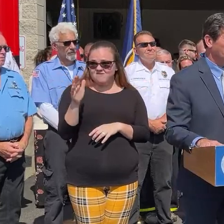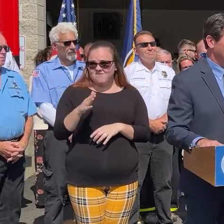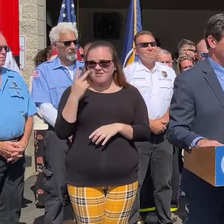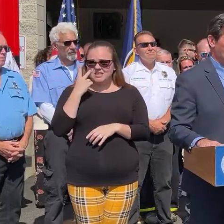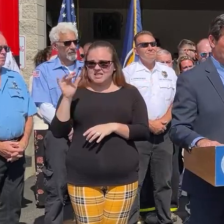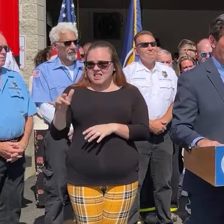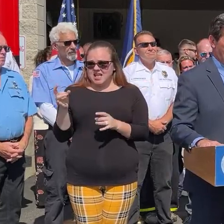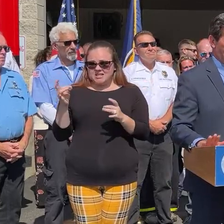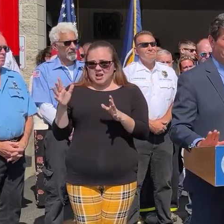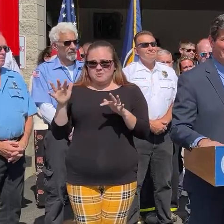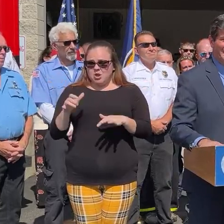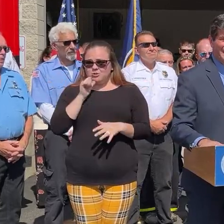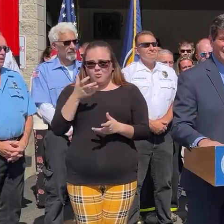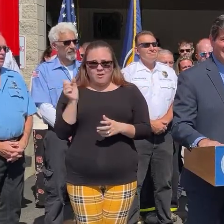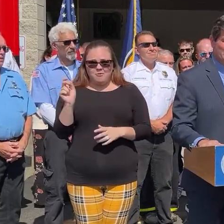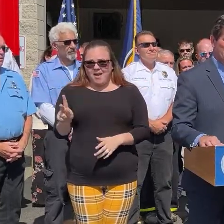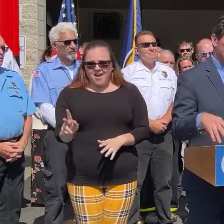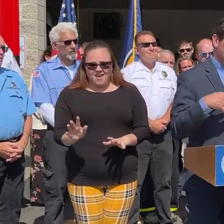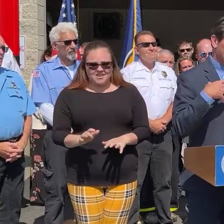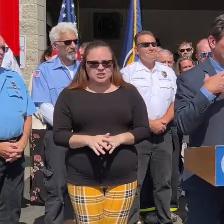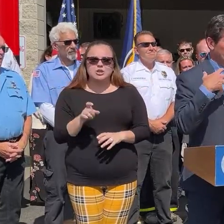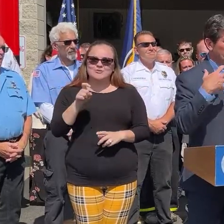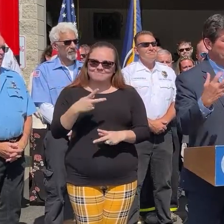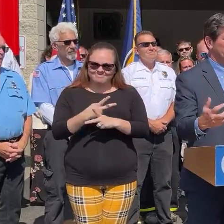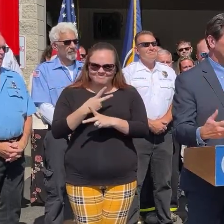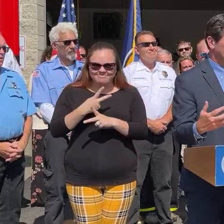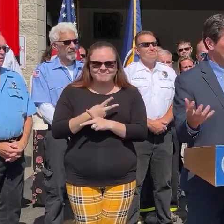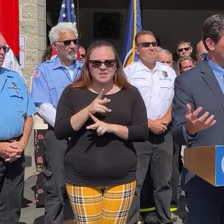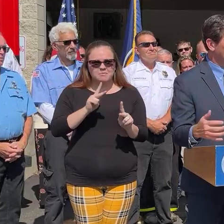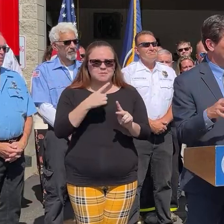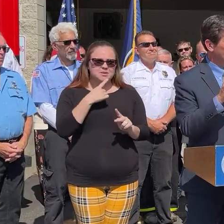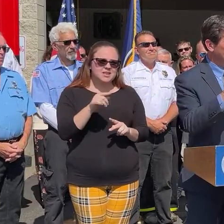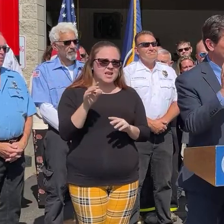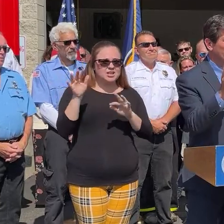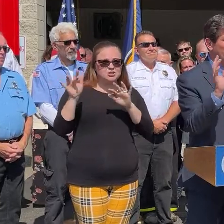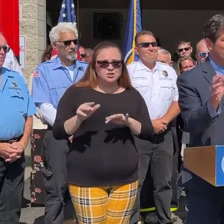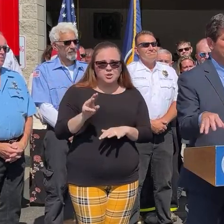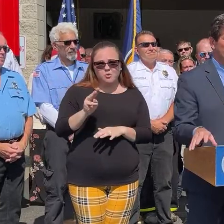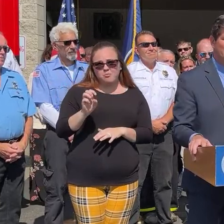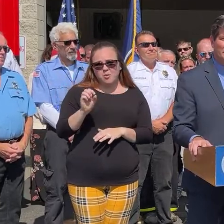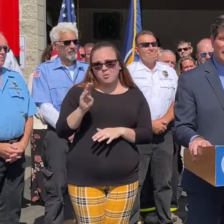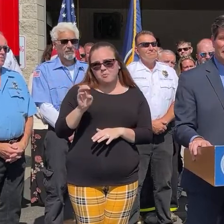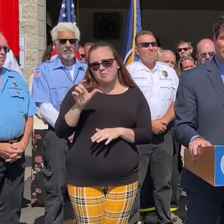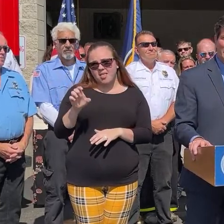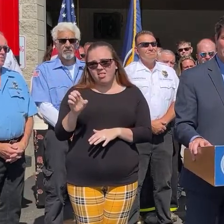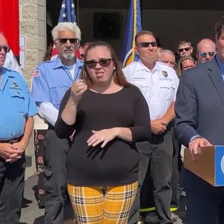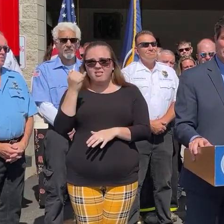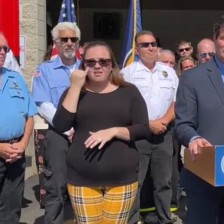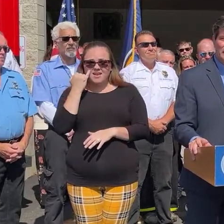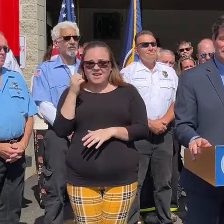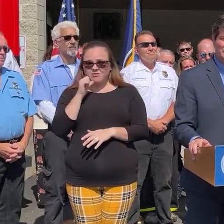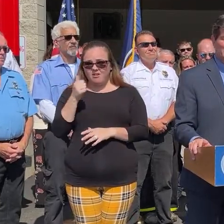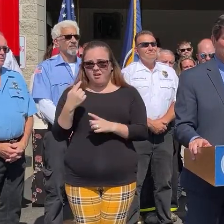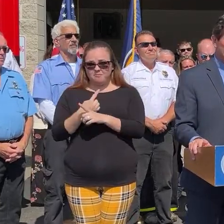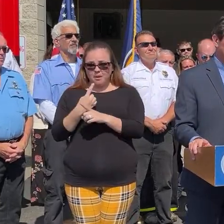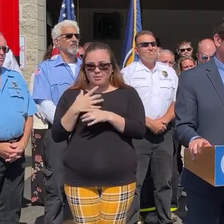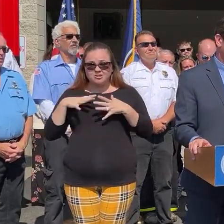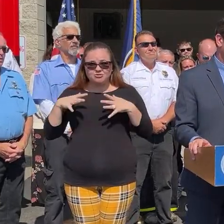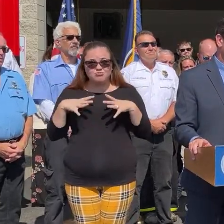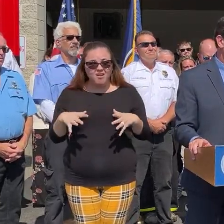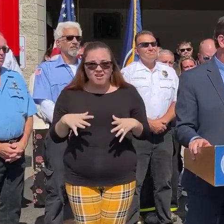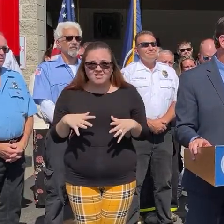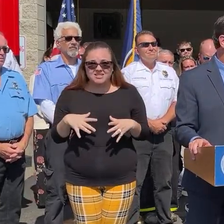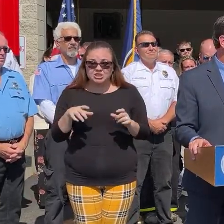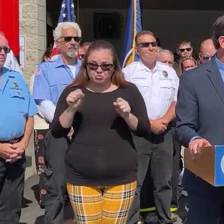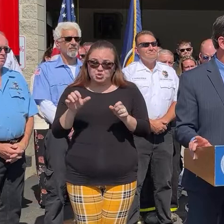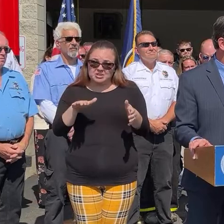anything like this. I don't want to go back out there. So you got to be careful when people say a snowmobile. There's certain things that if you're not properly dressed for,